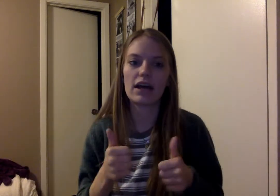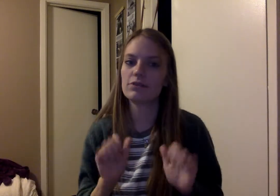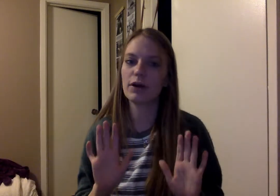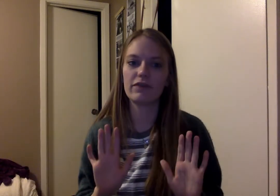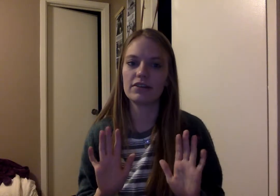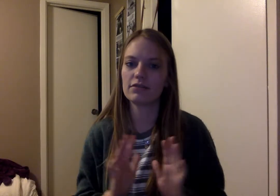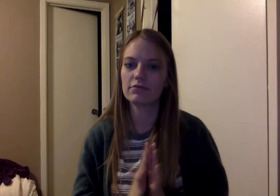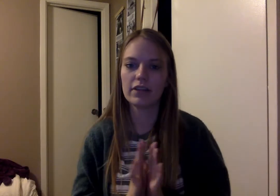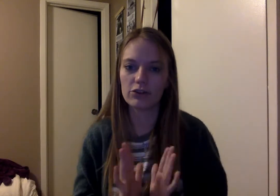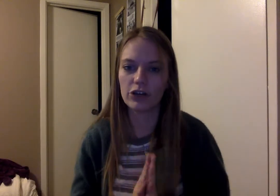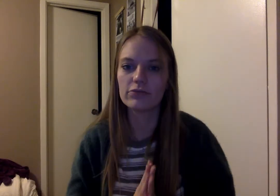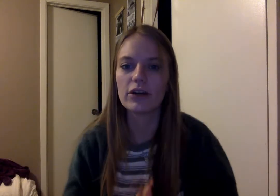that's perfect. They'll know. Okay.